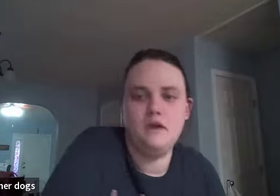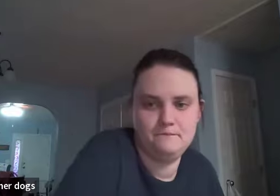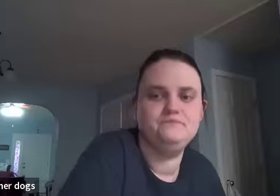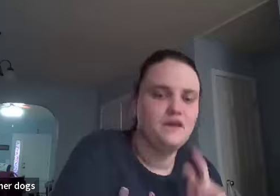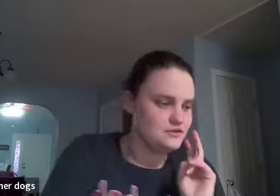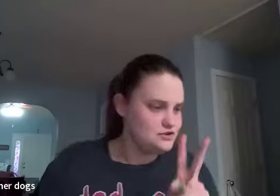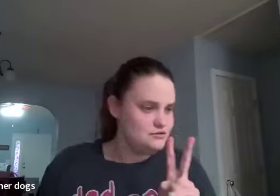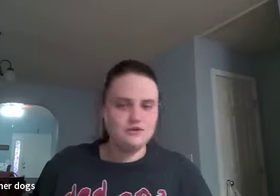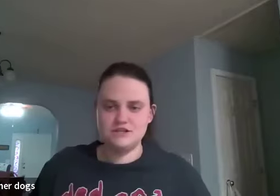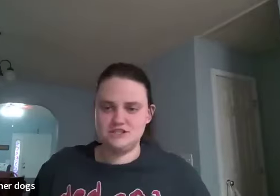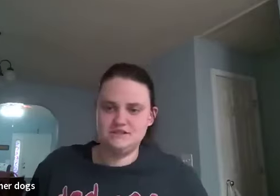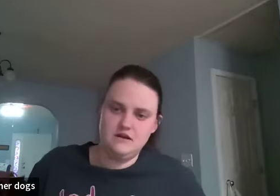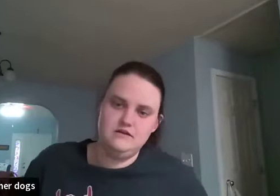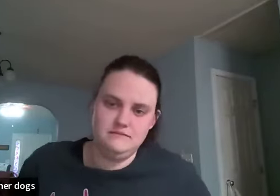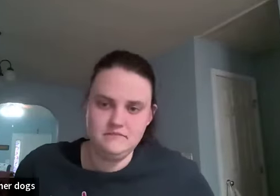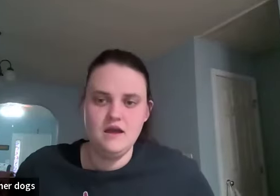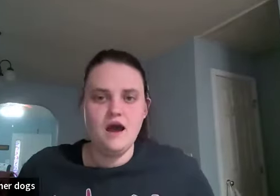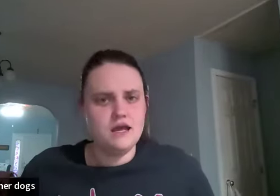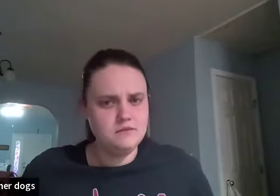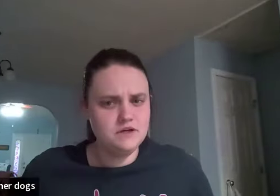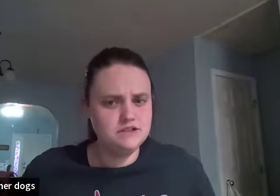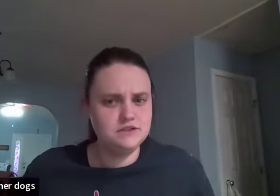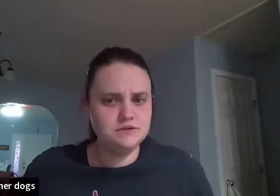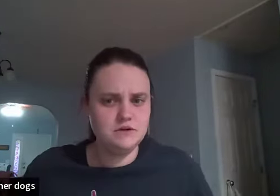Okay, two good questions. All right. I am gonna do